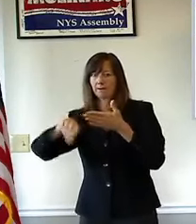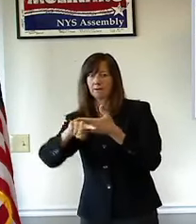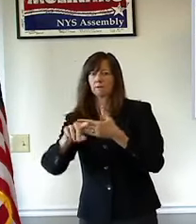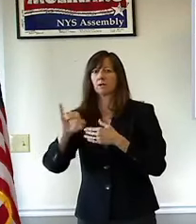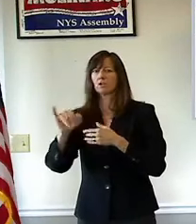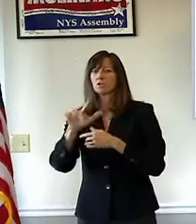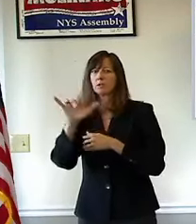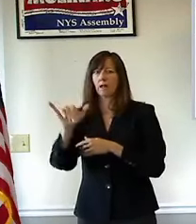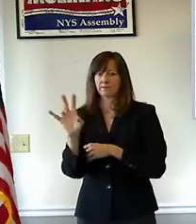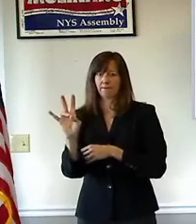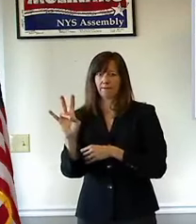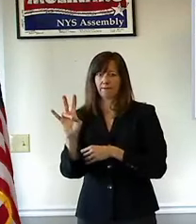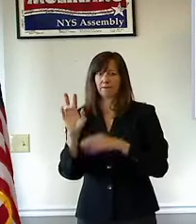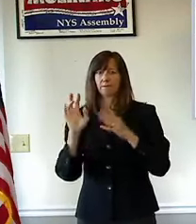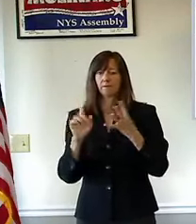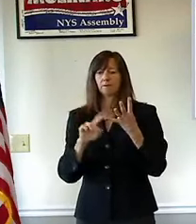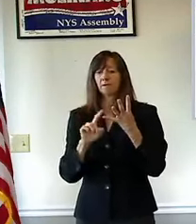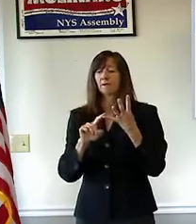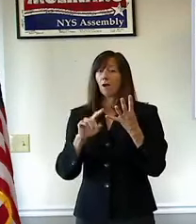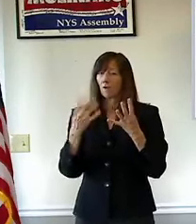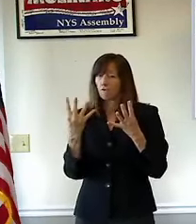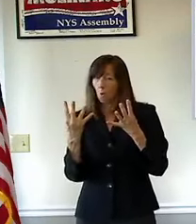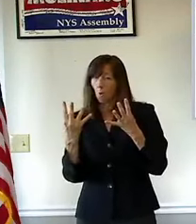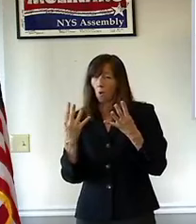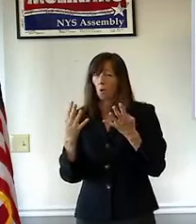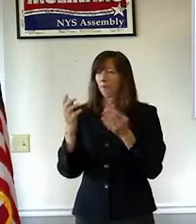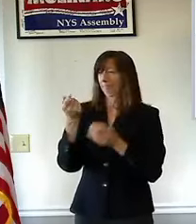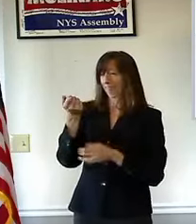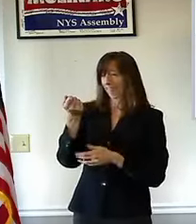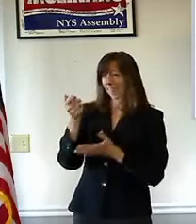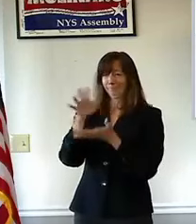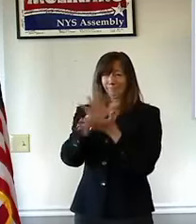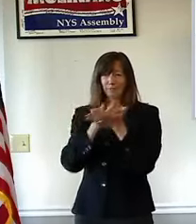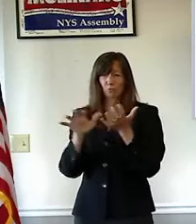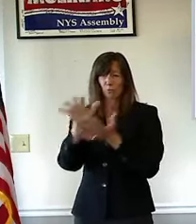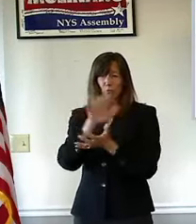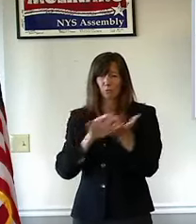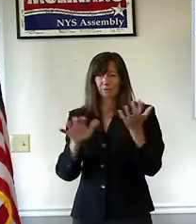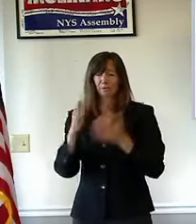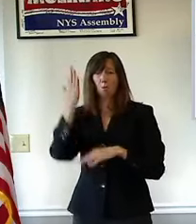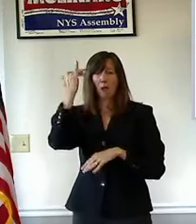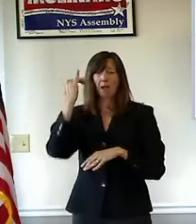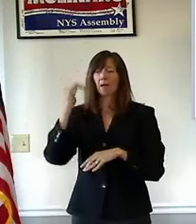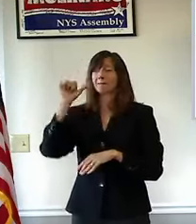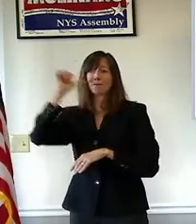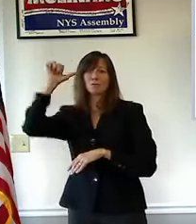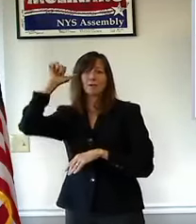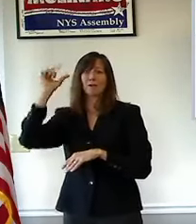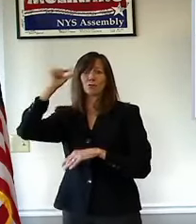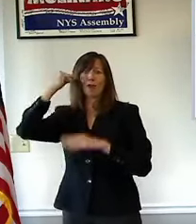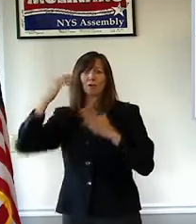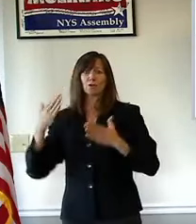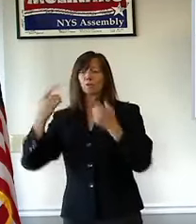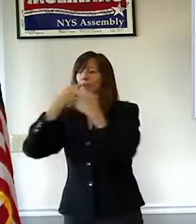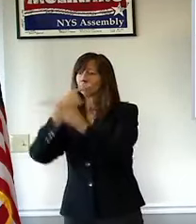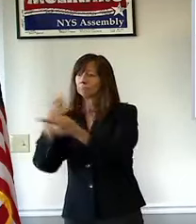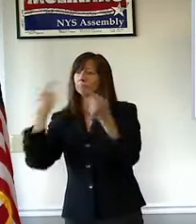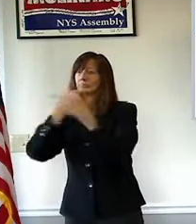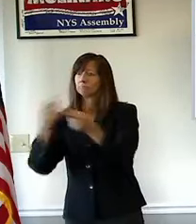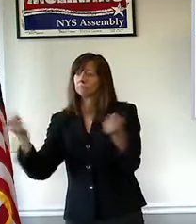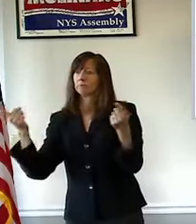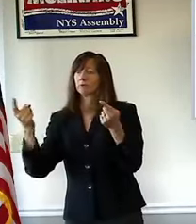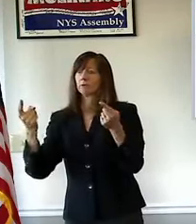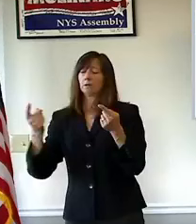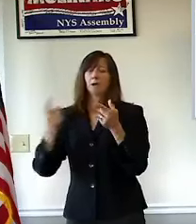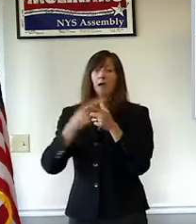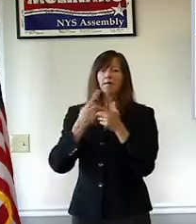gotten a bit confusing as yesterday the governor made some announcements that, quite frankly, upended